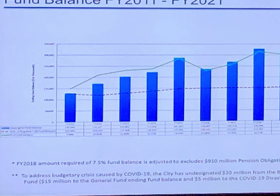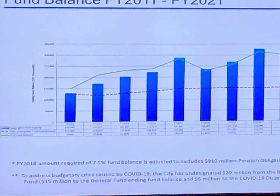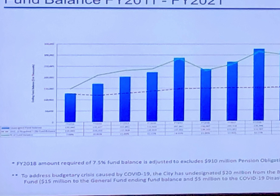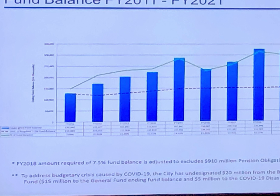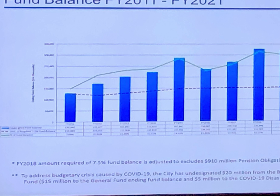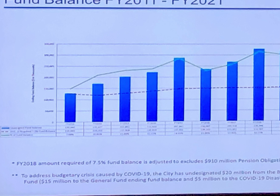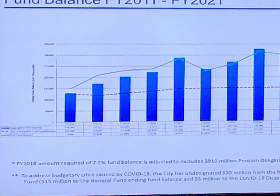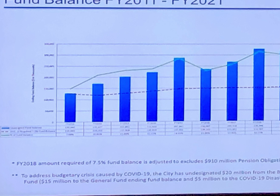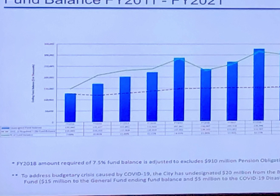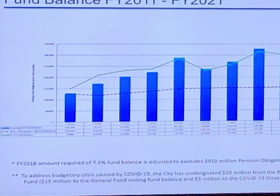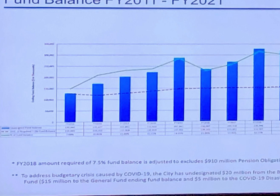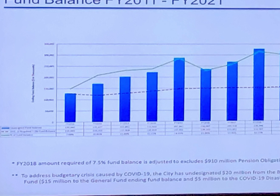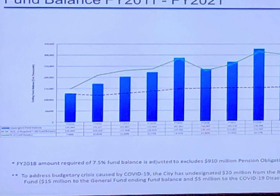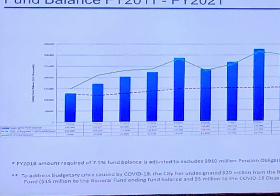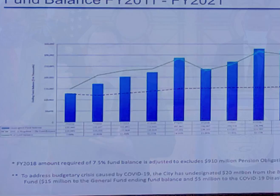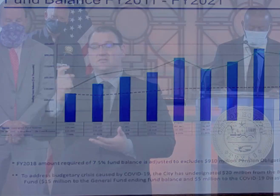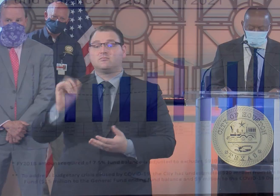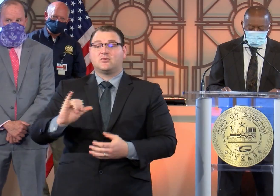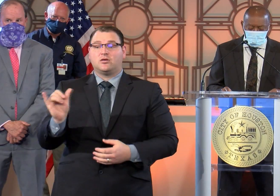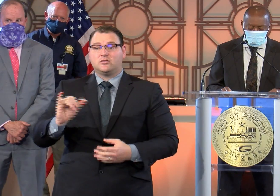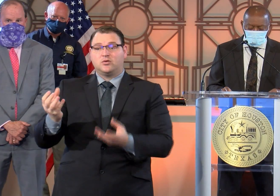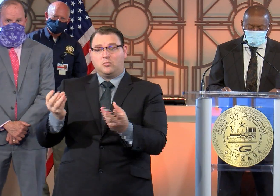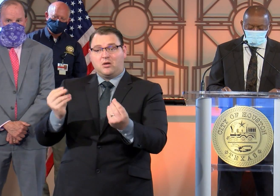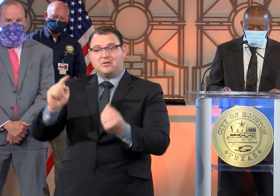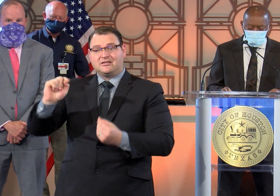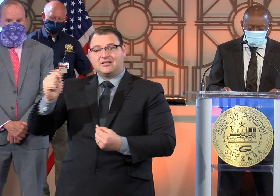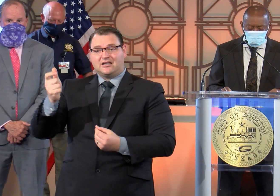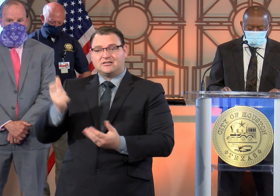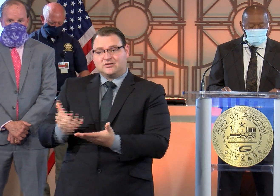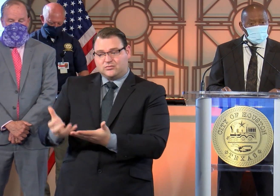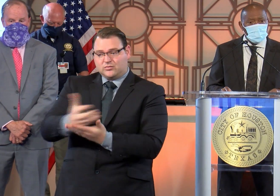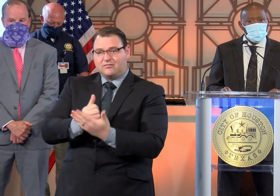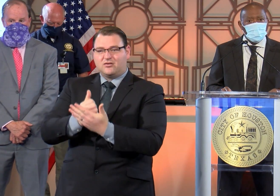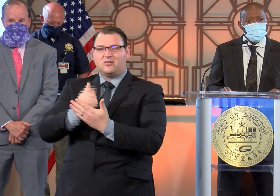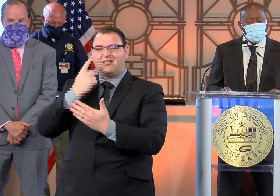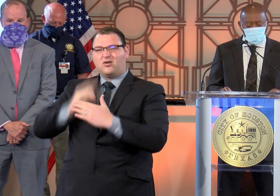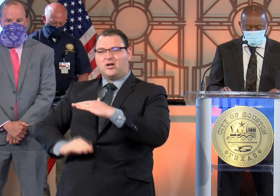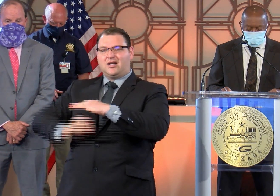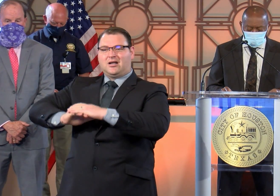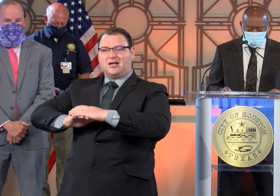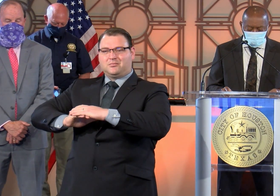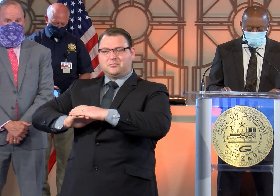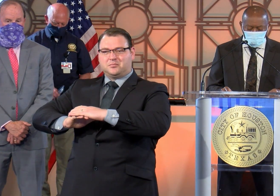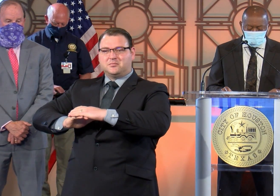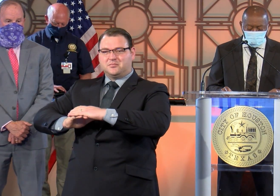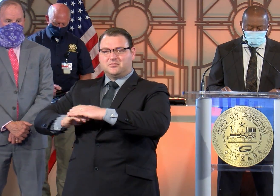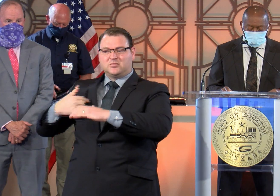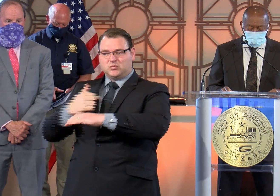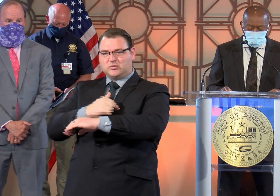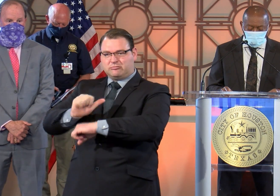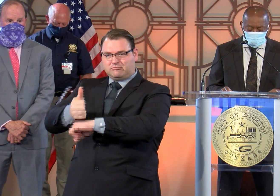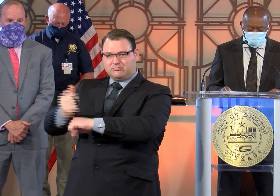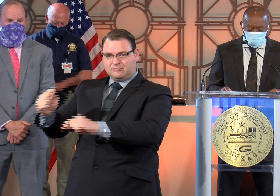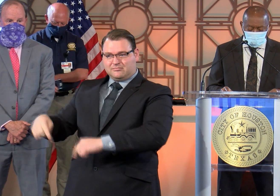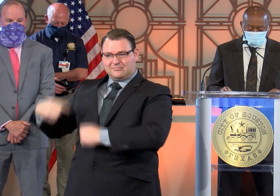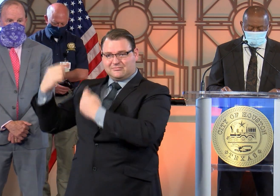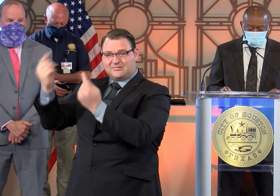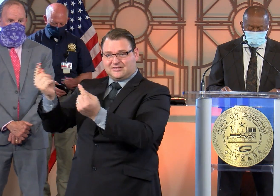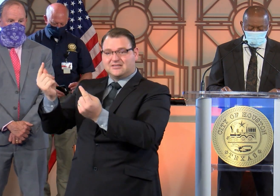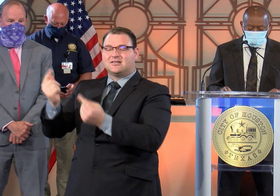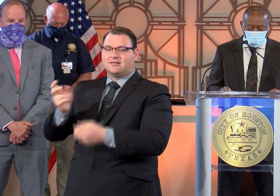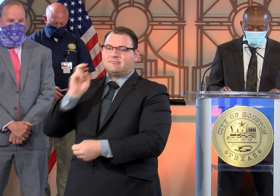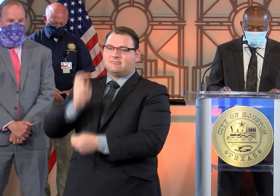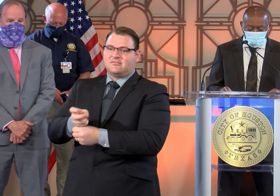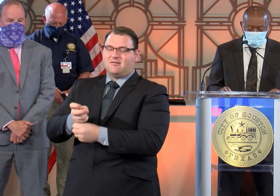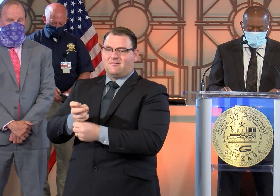that with the impact of property tax revenue, of the revenue cap, it becomes an even more difficult for the